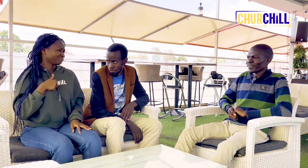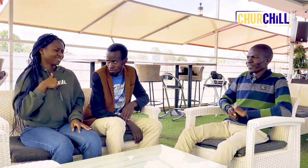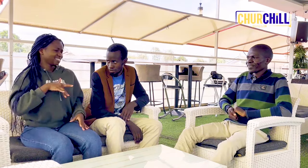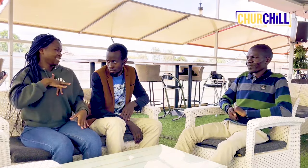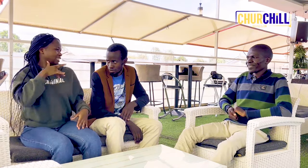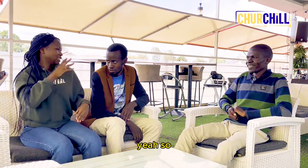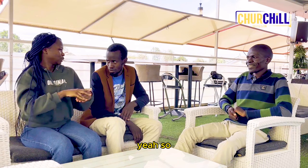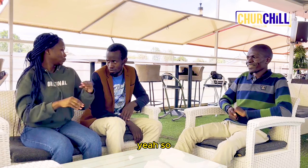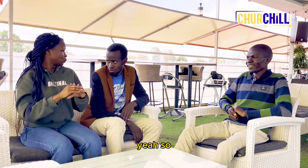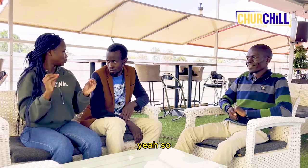Yeah.